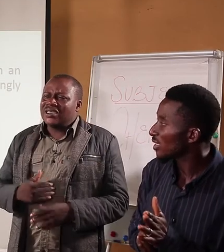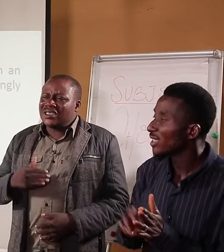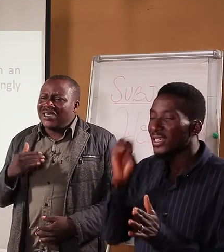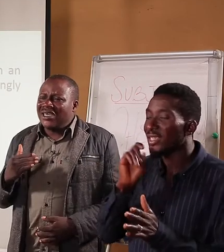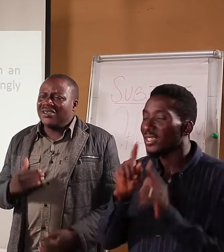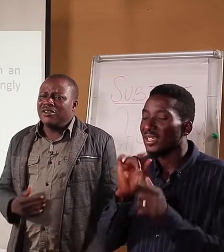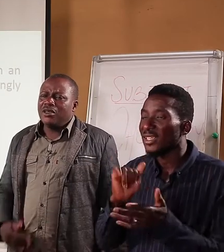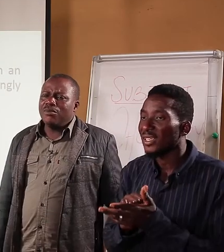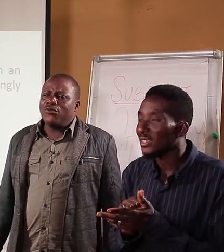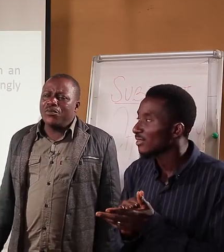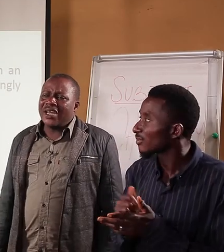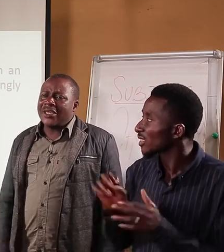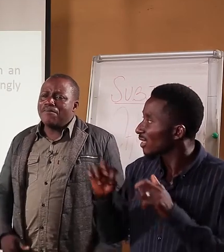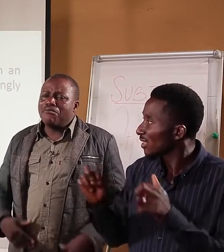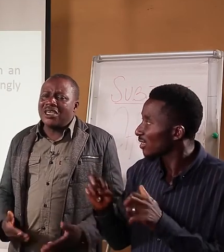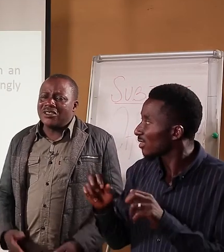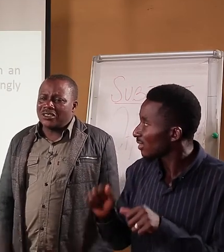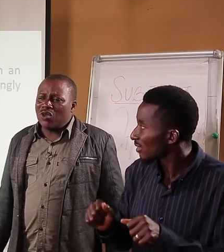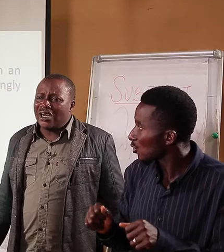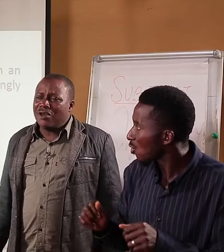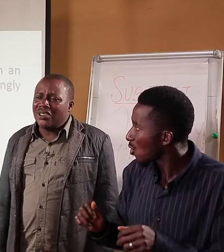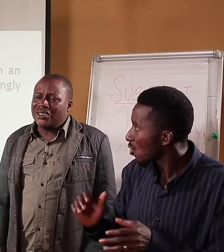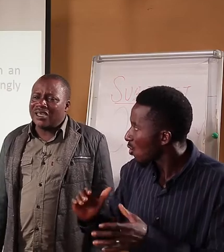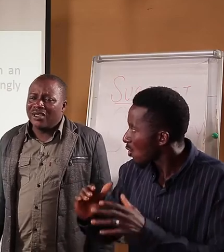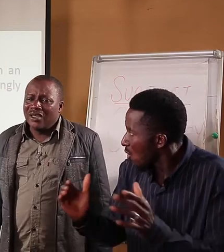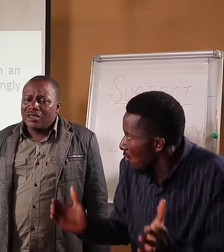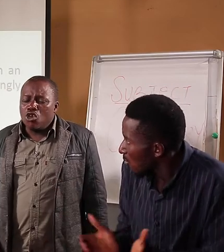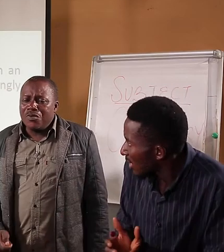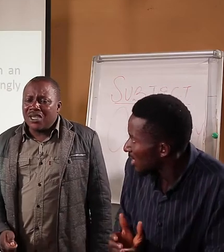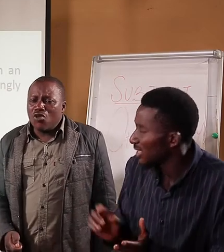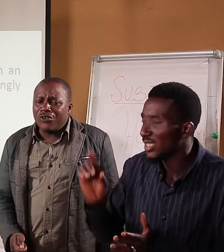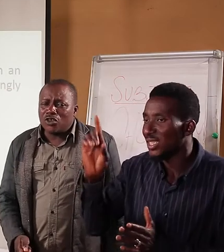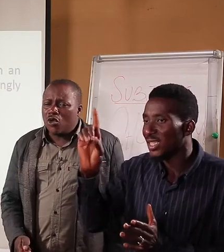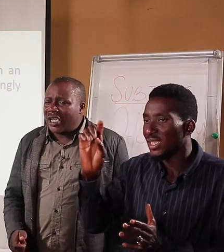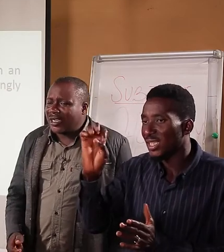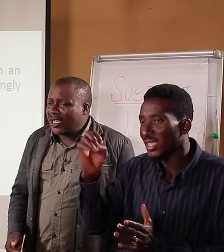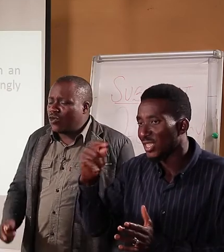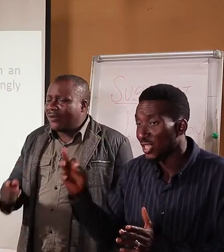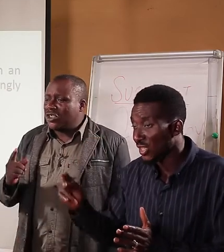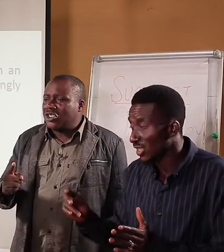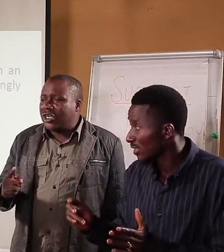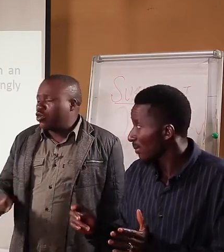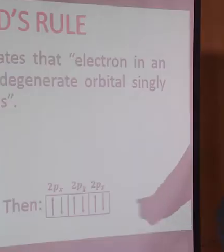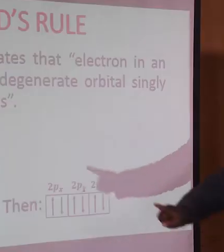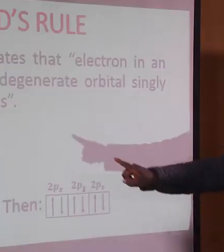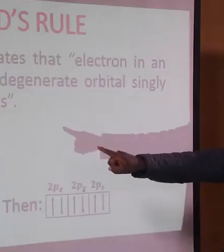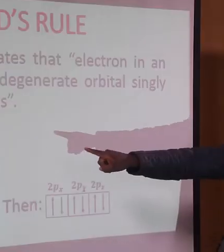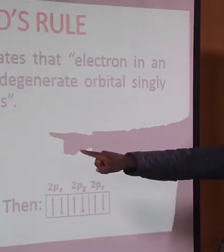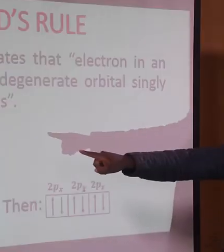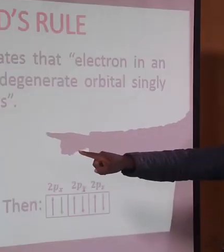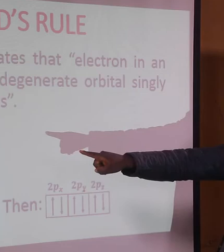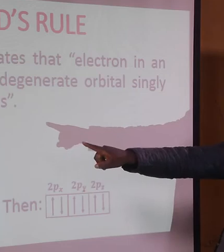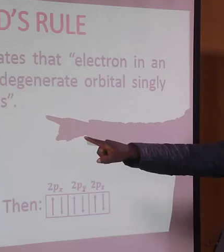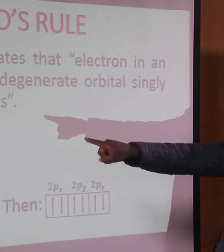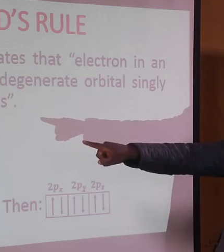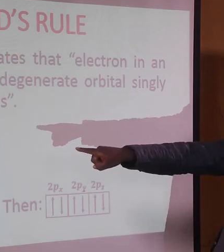orbitals singly before pairing begins. What that one means is that the orbital will first of all enter, if we have a degenerate orbital like the p